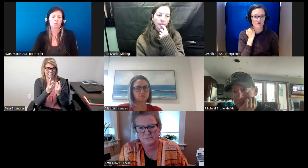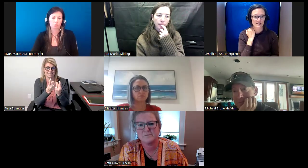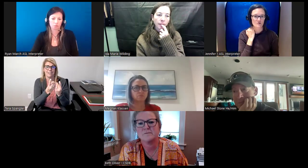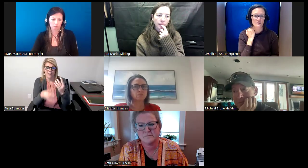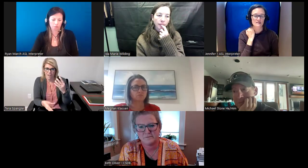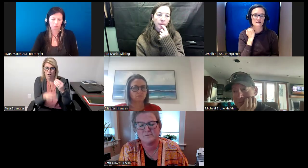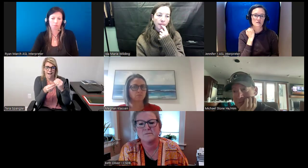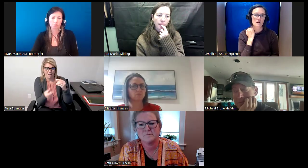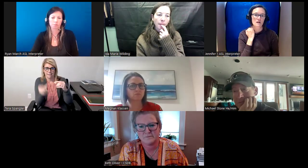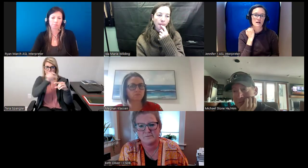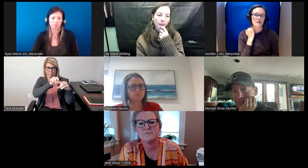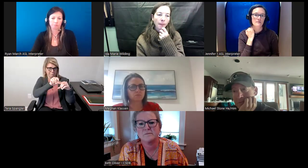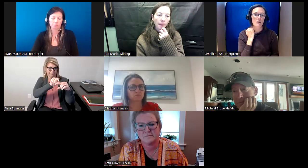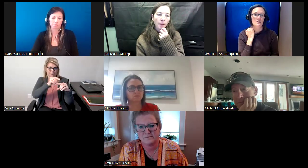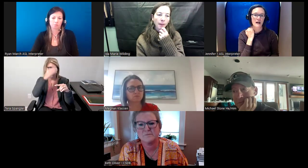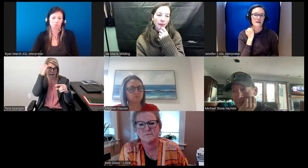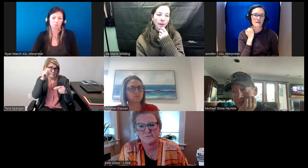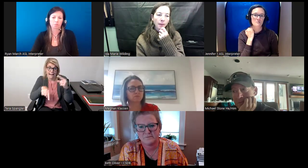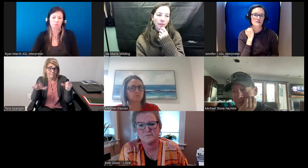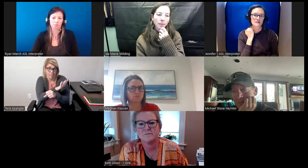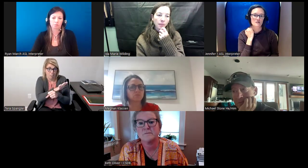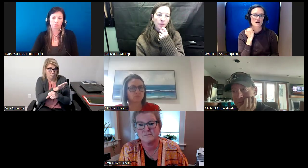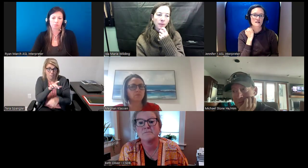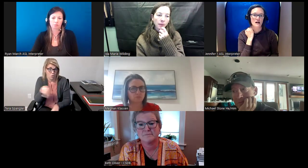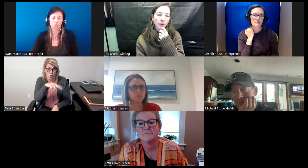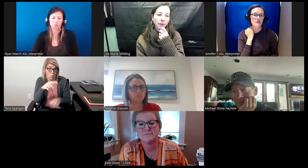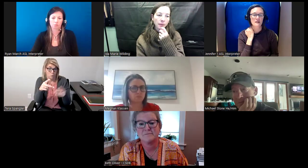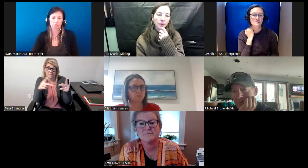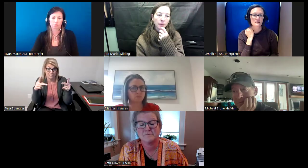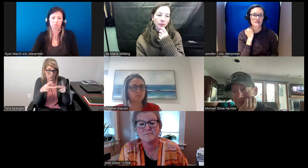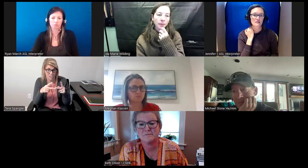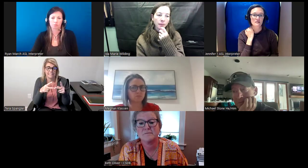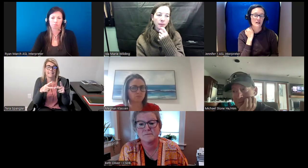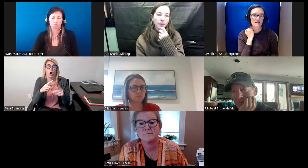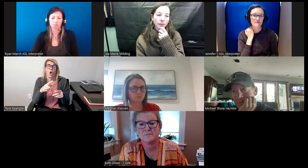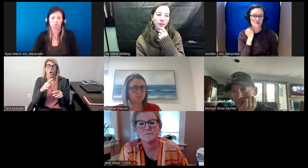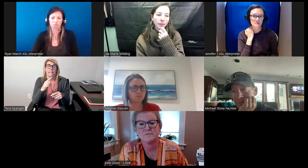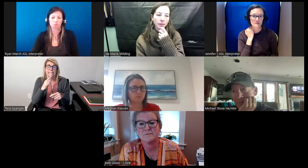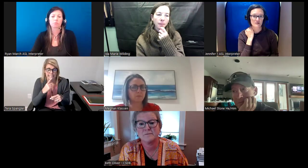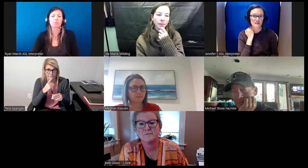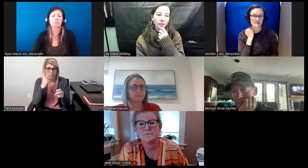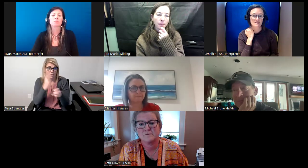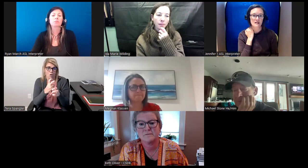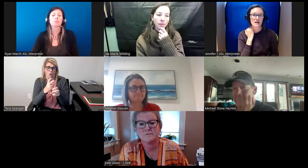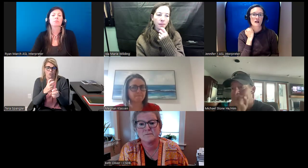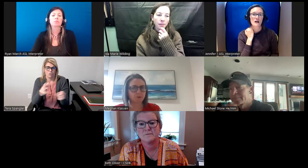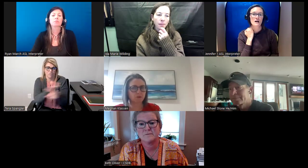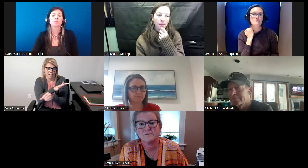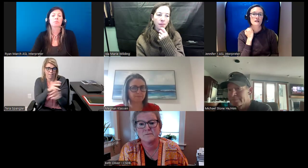within their own districts. They're already adding that percentage on top of it because they can't fill those